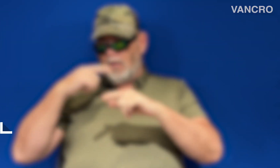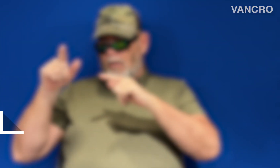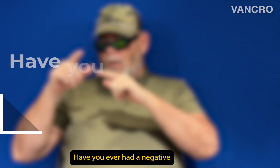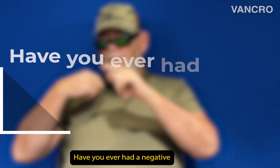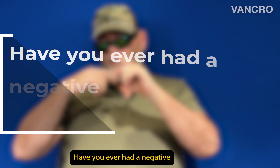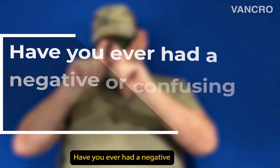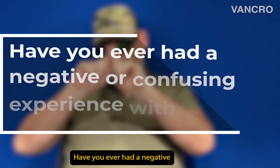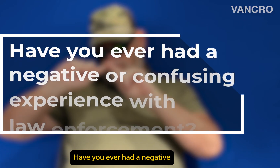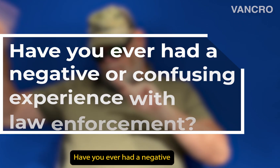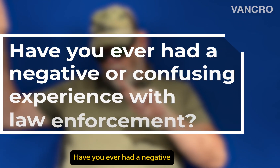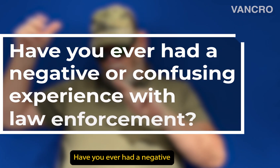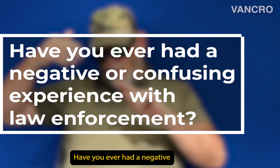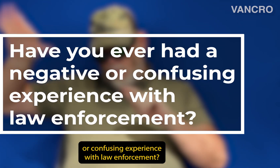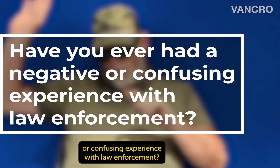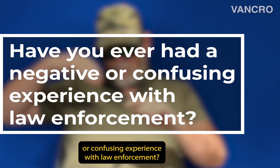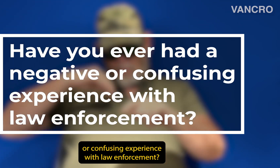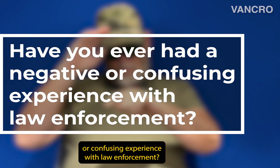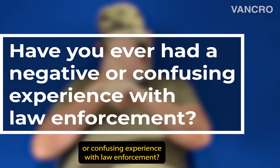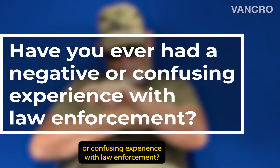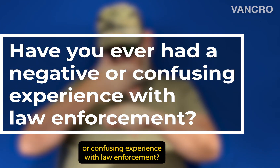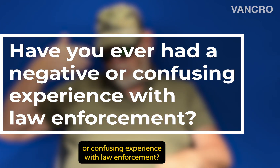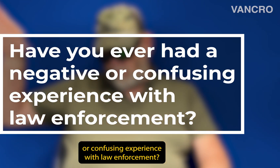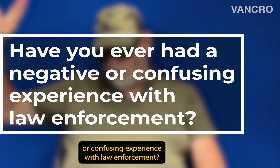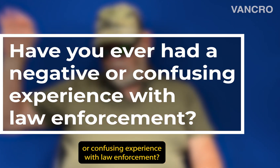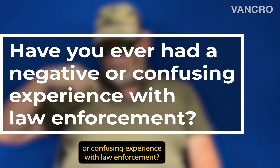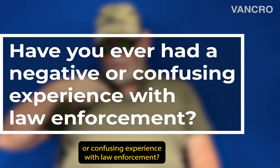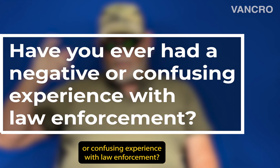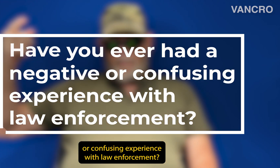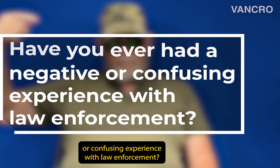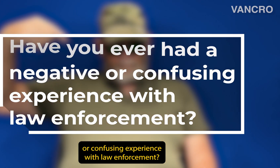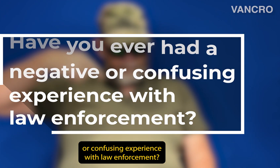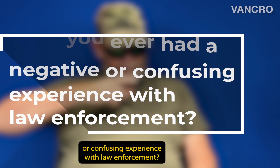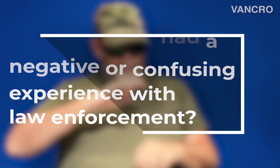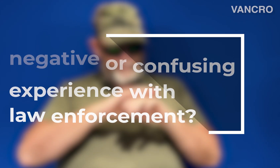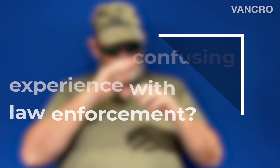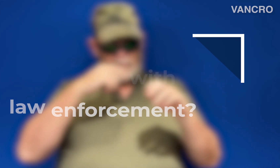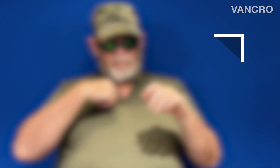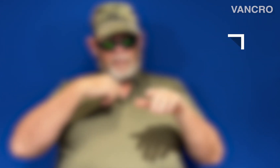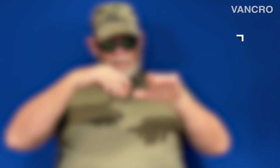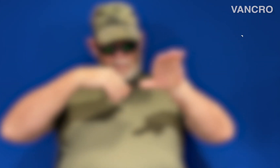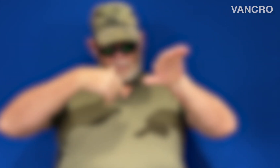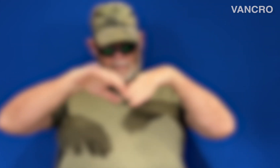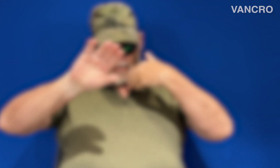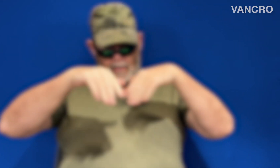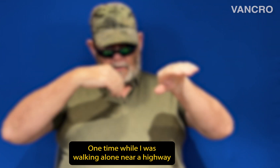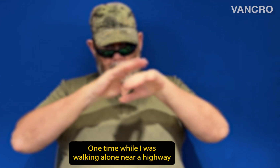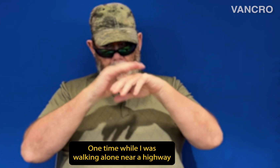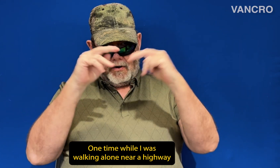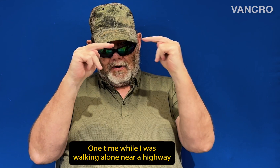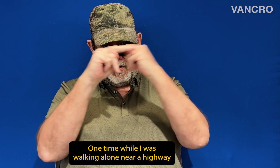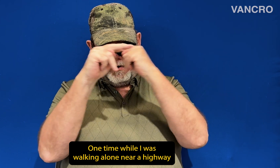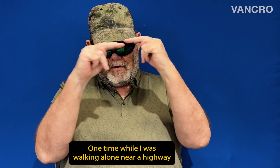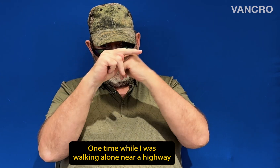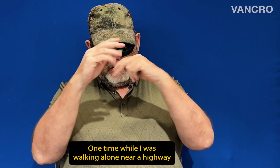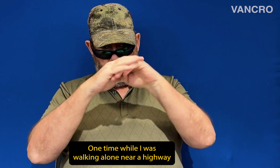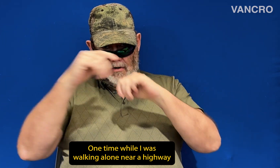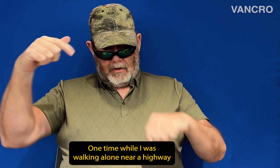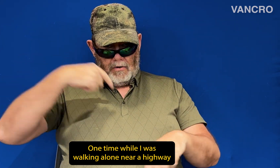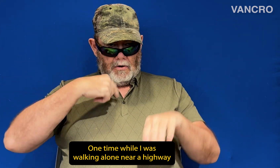Have you ever had a negative or confusing experience with law enforcement? One time while I was walking alone near a